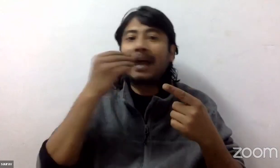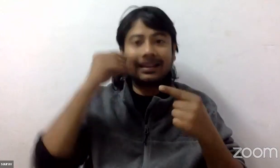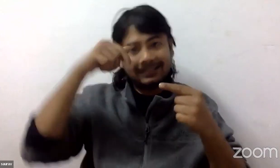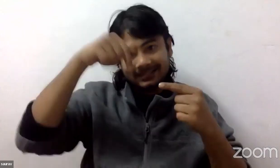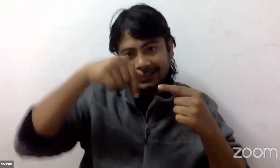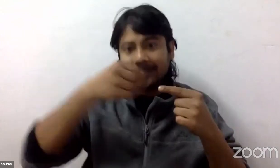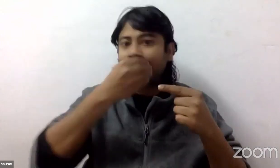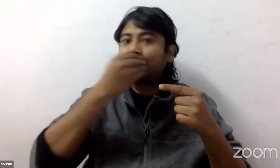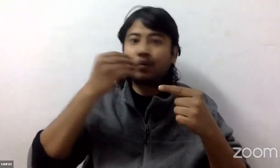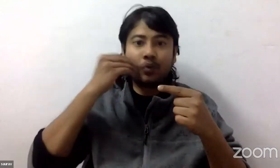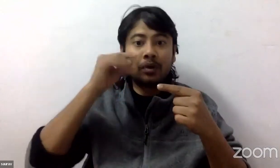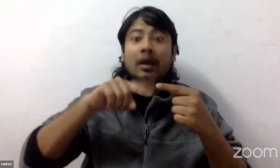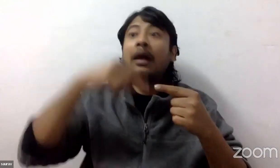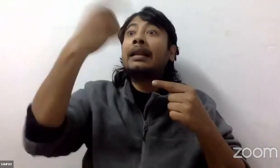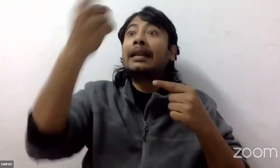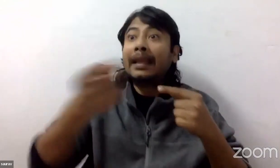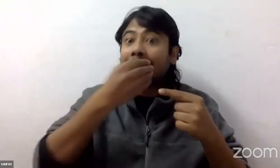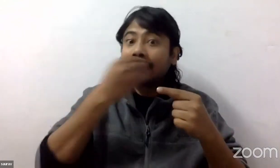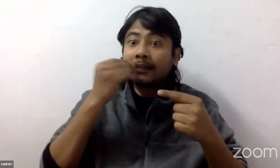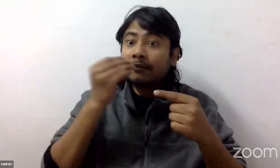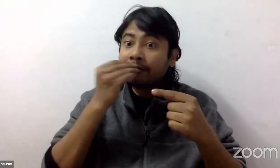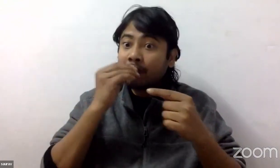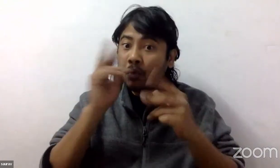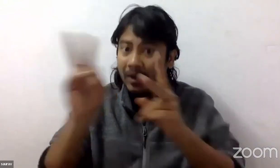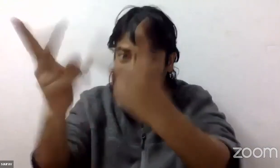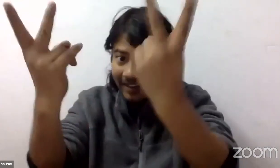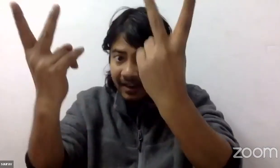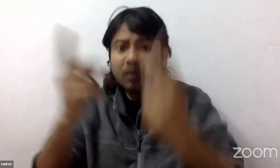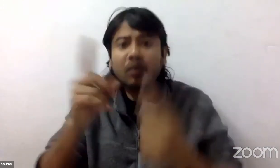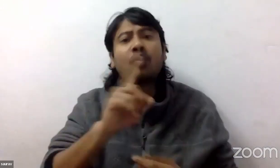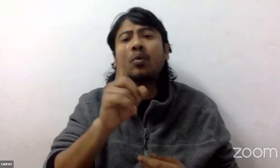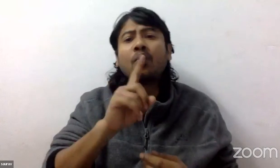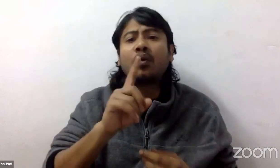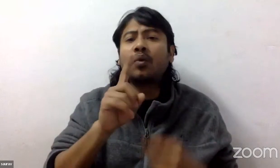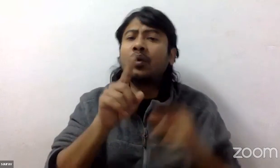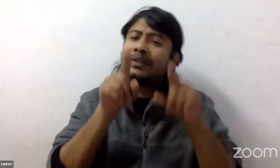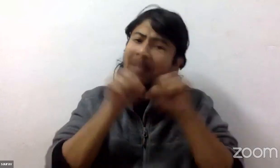to be eaten remains same for all Ekadashis.